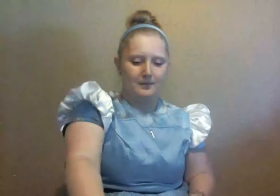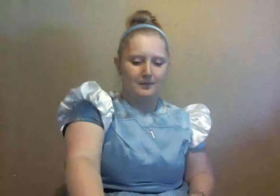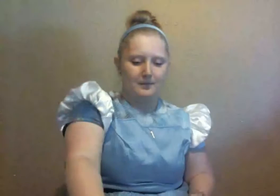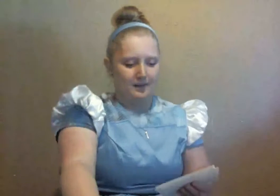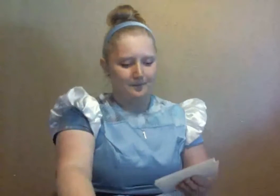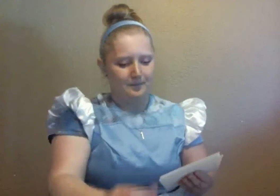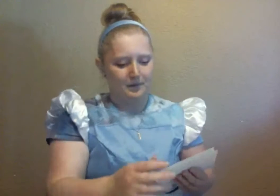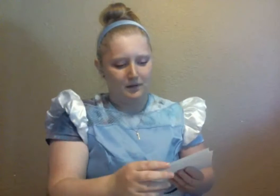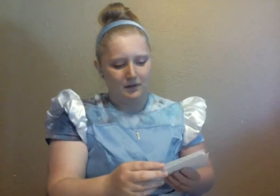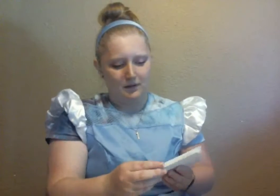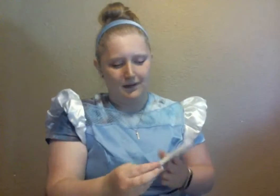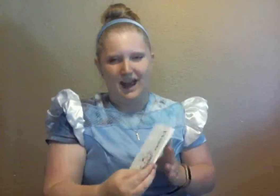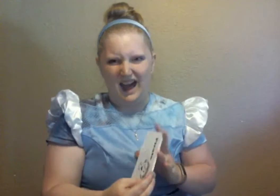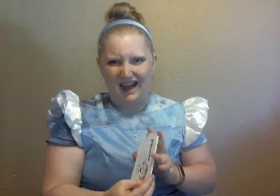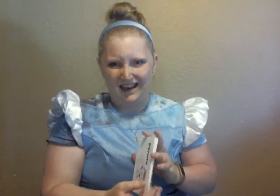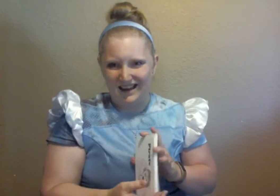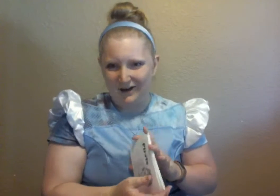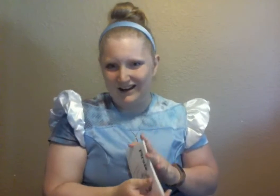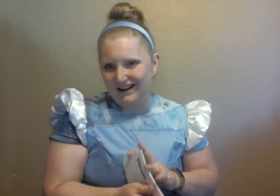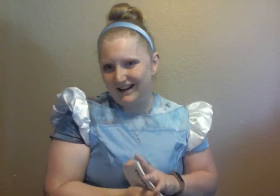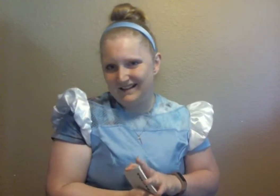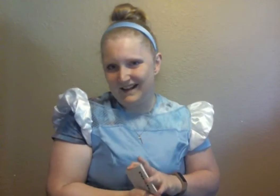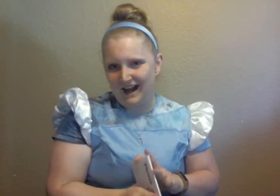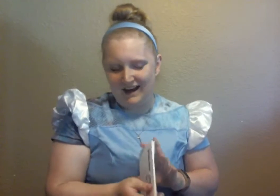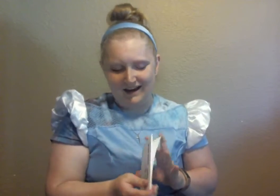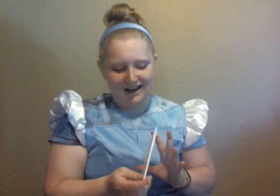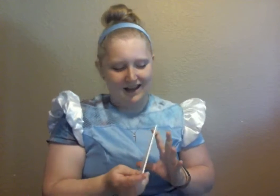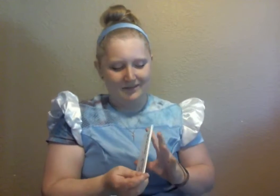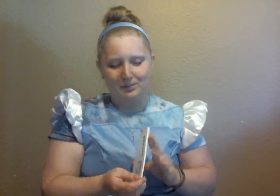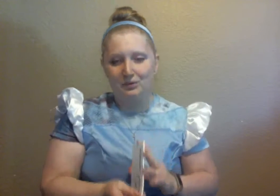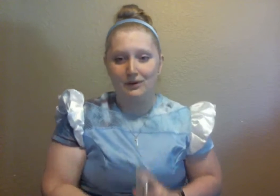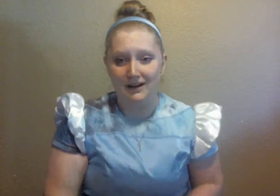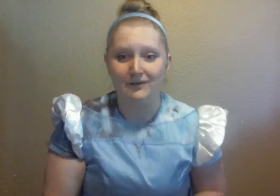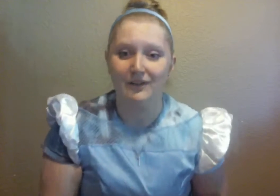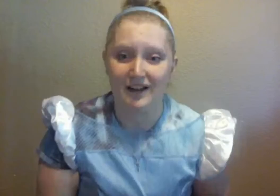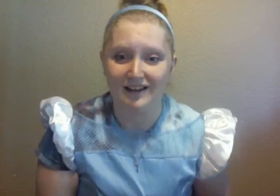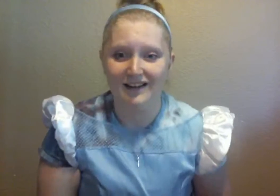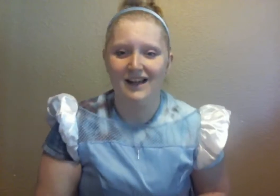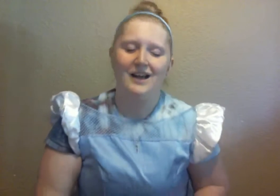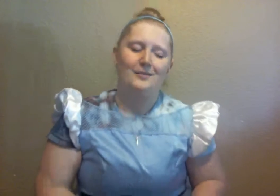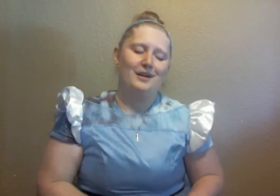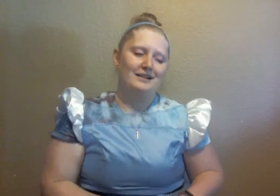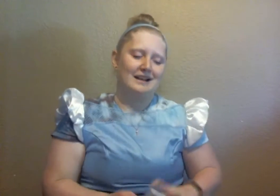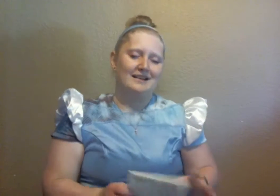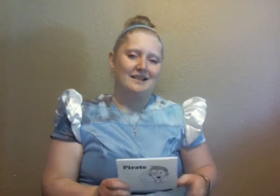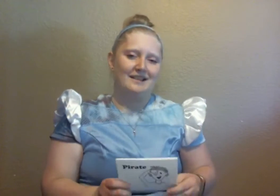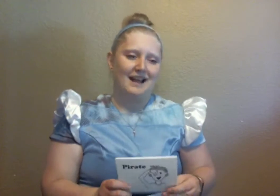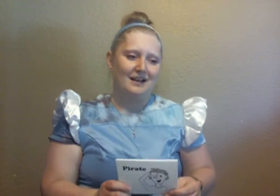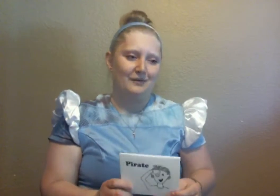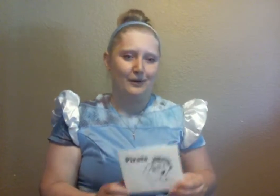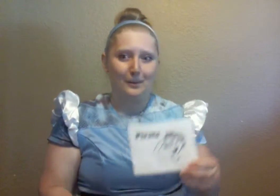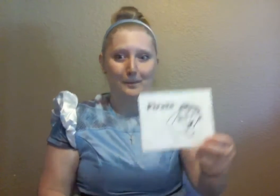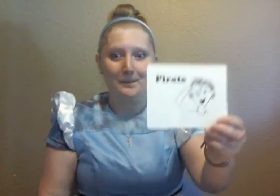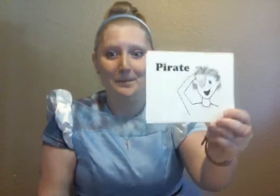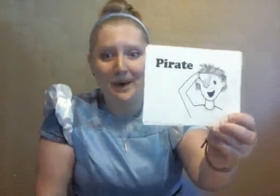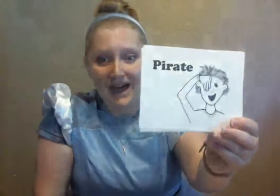Okay. Okay, and now our next sign is pretty fun because it is the sign for